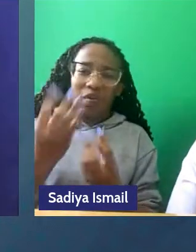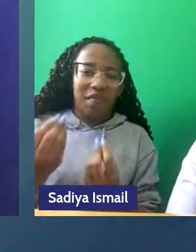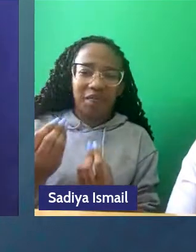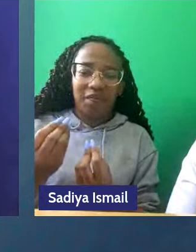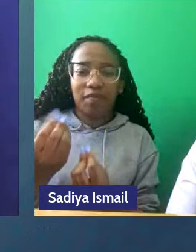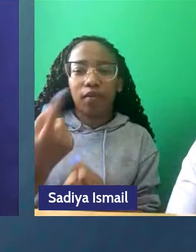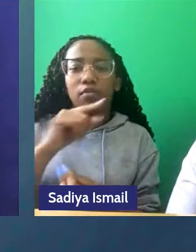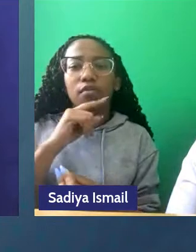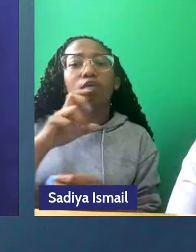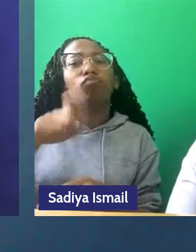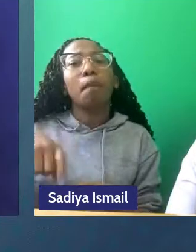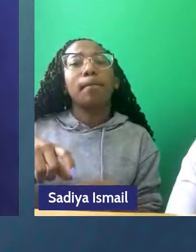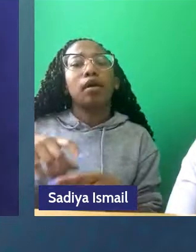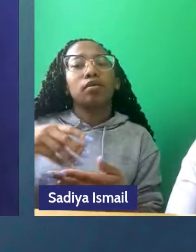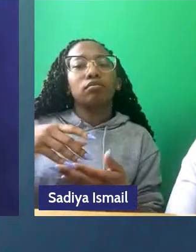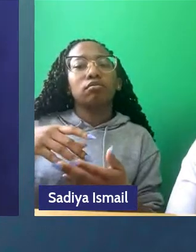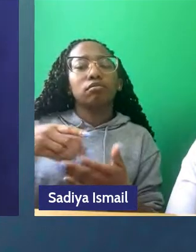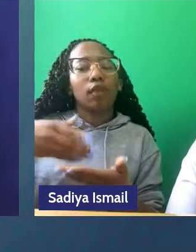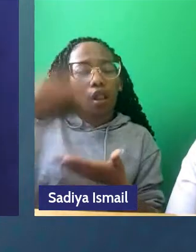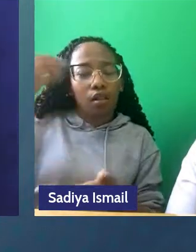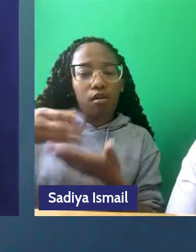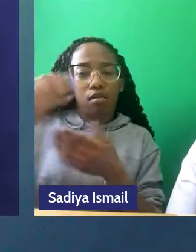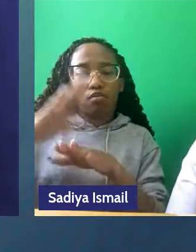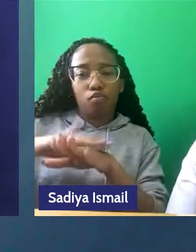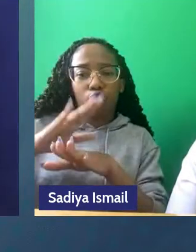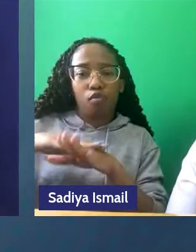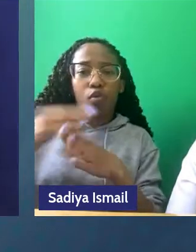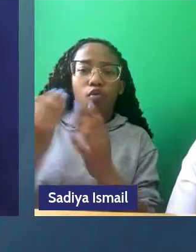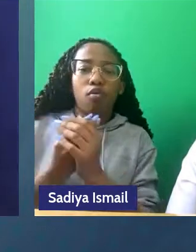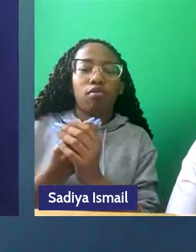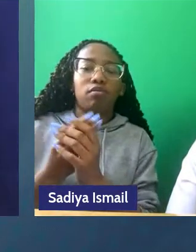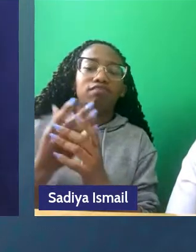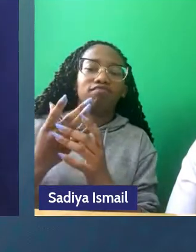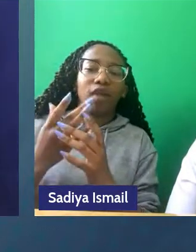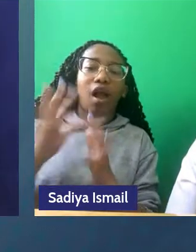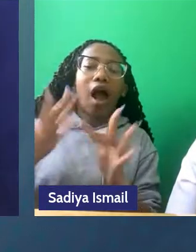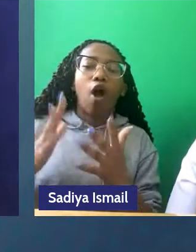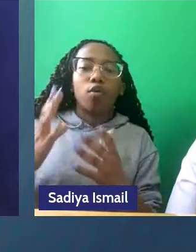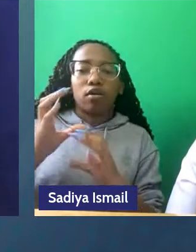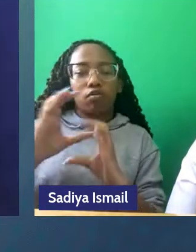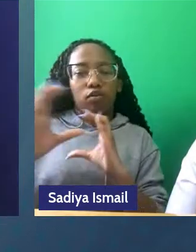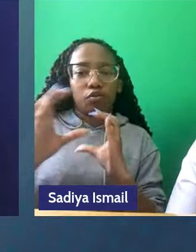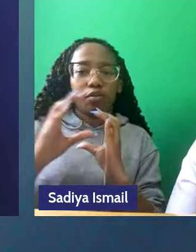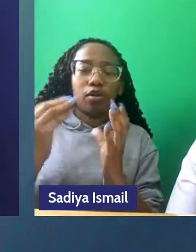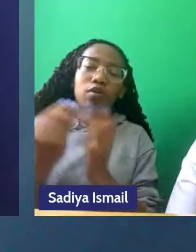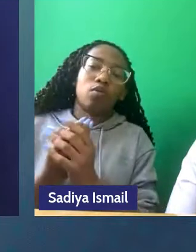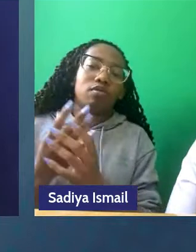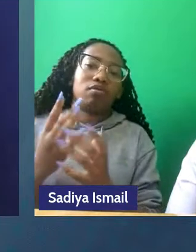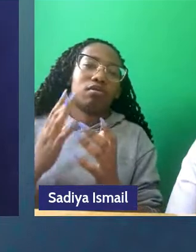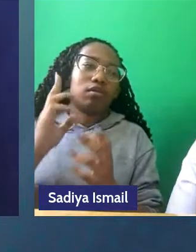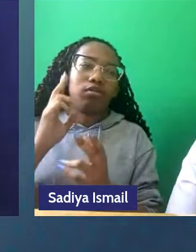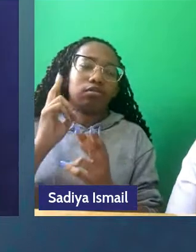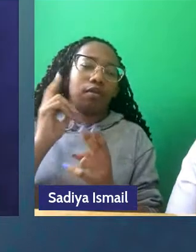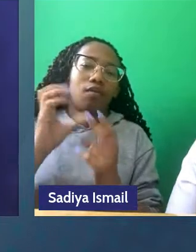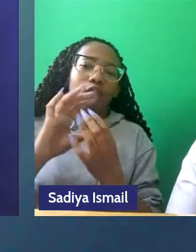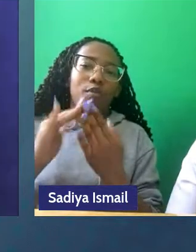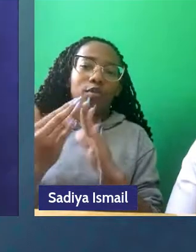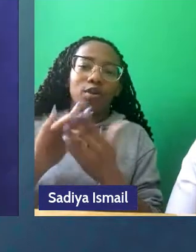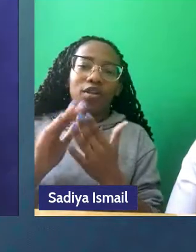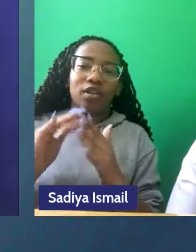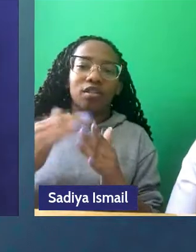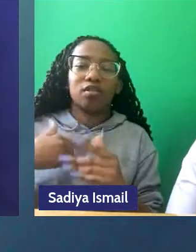should educate ourselves to engage more with the deaf community. Carry on the great work, you guys. Lovely to hear that there's an